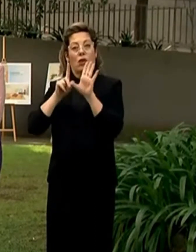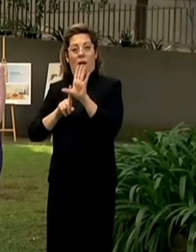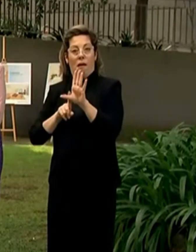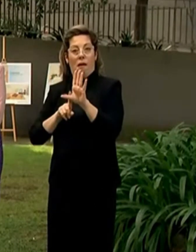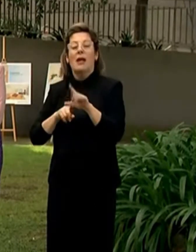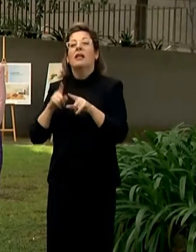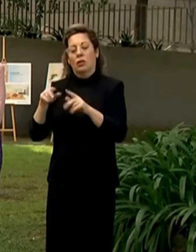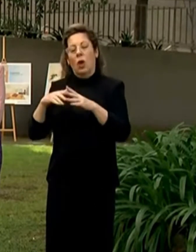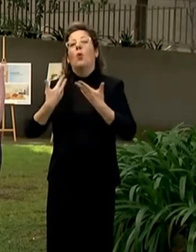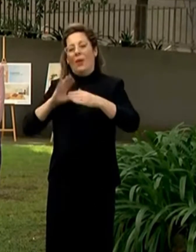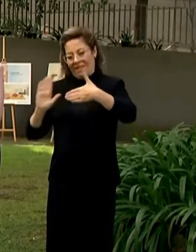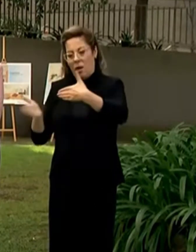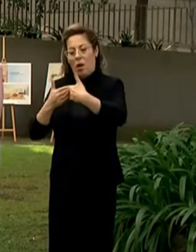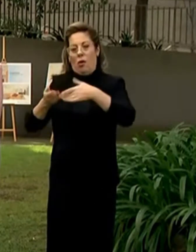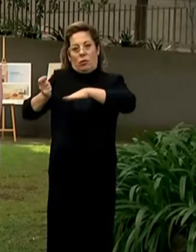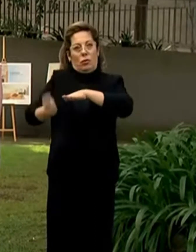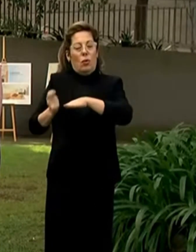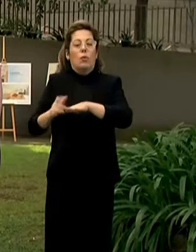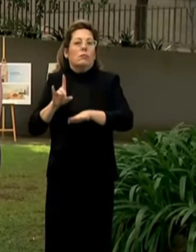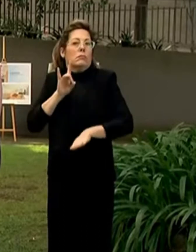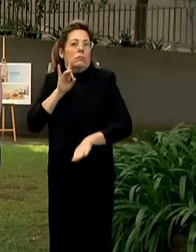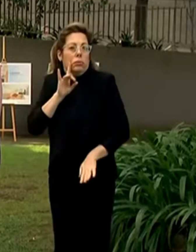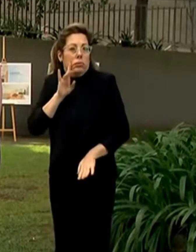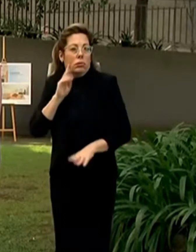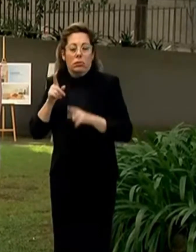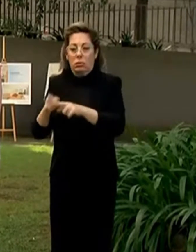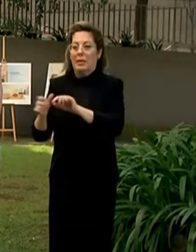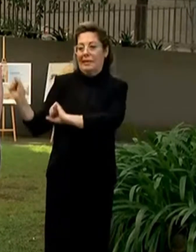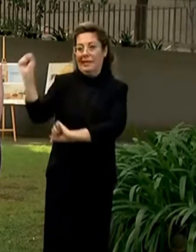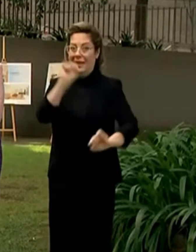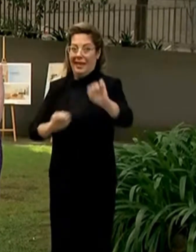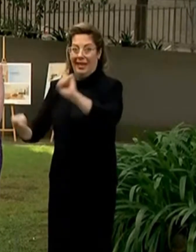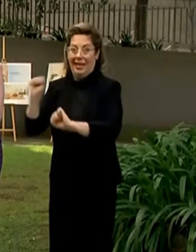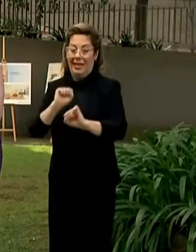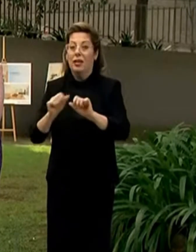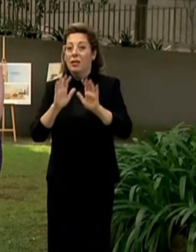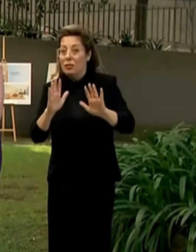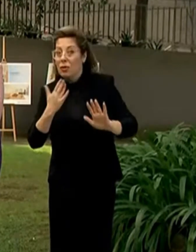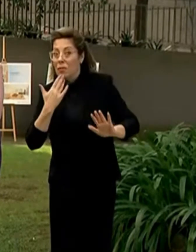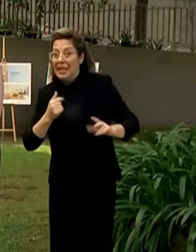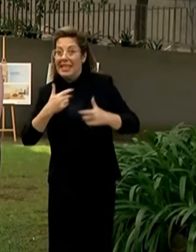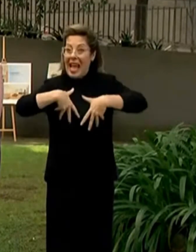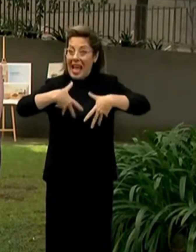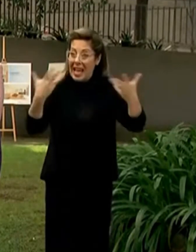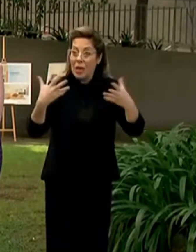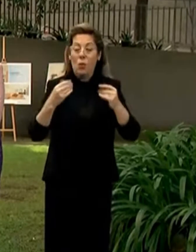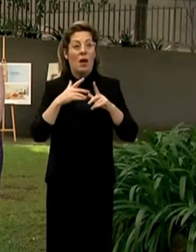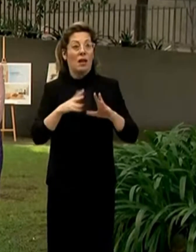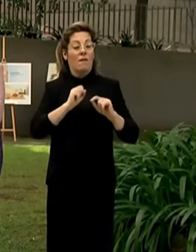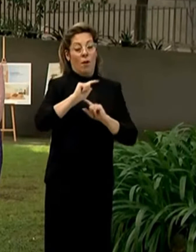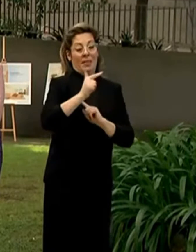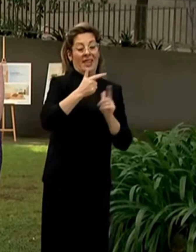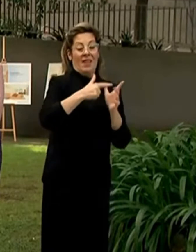being contacted this morning. But as a precaution, anyone who attended the Toronto courthouse between 7 a.m. and 2